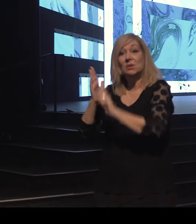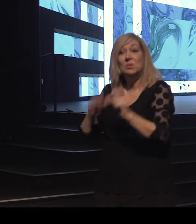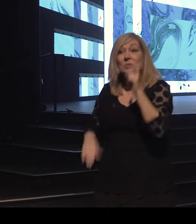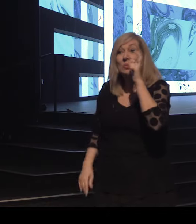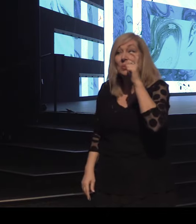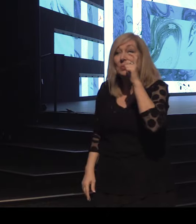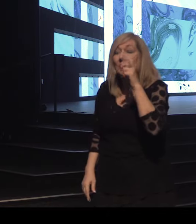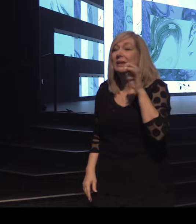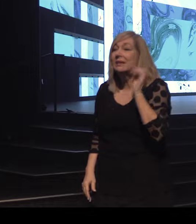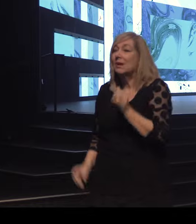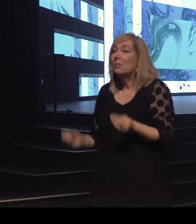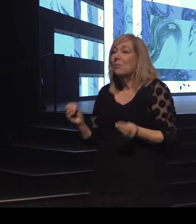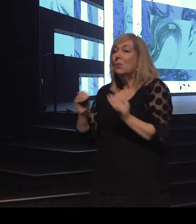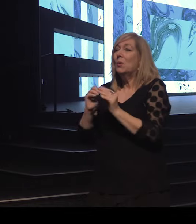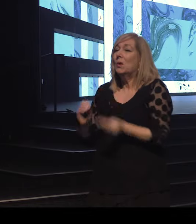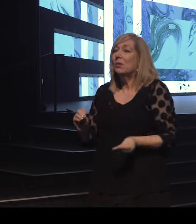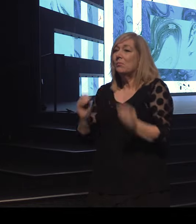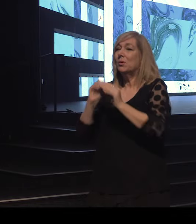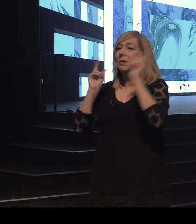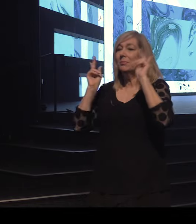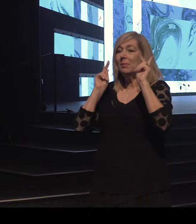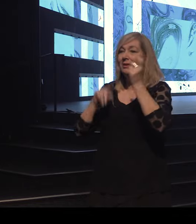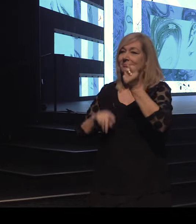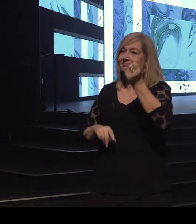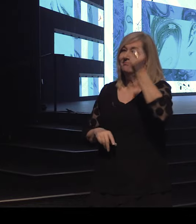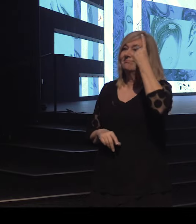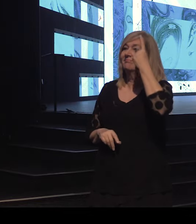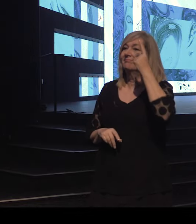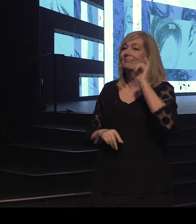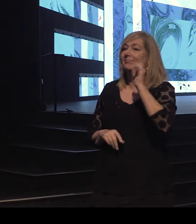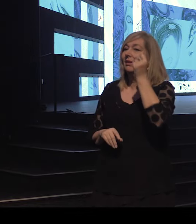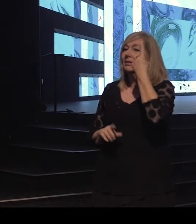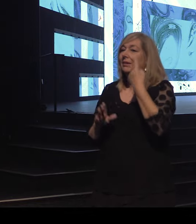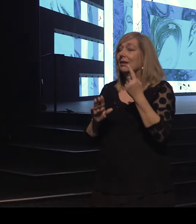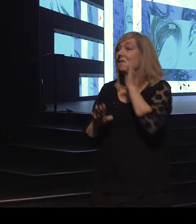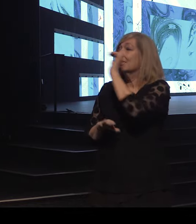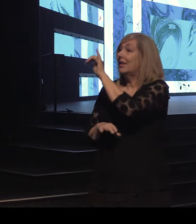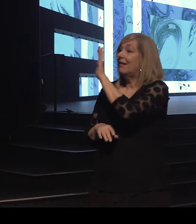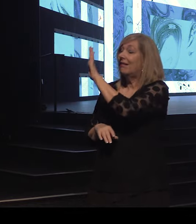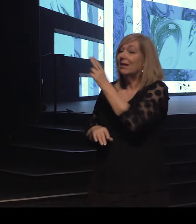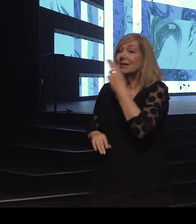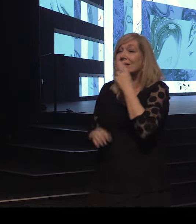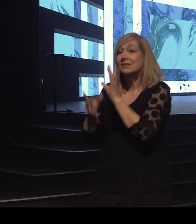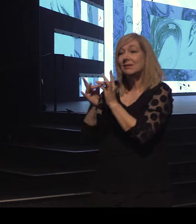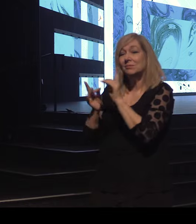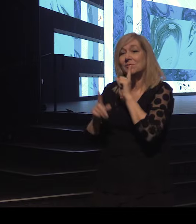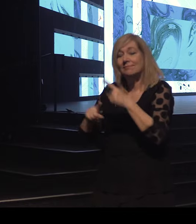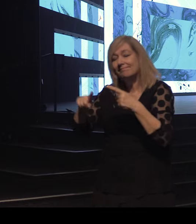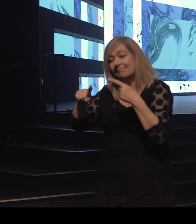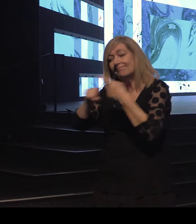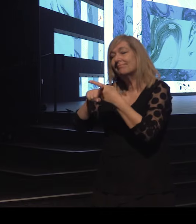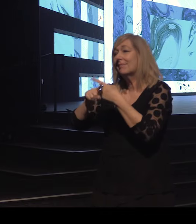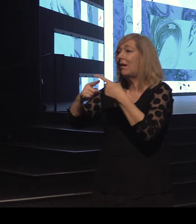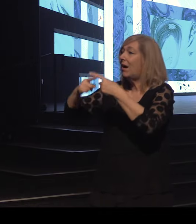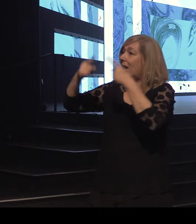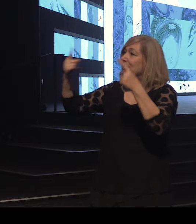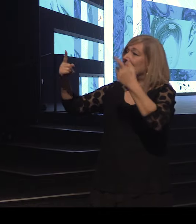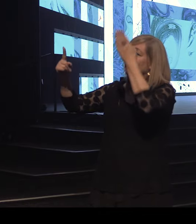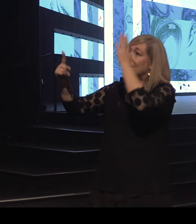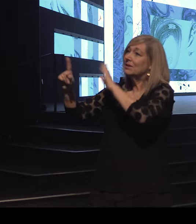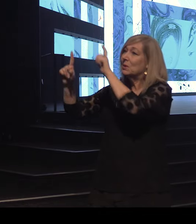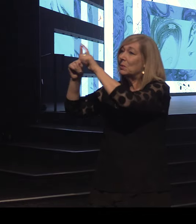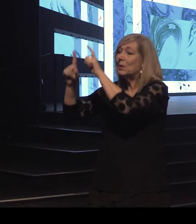that affected more and more people and helped them understand that the Nazi message was contrary to God and His word came from